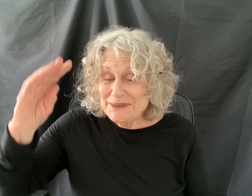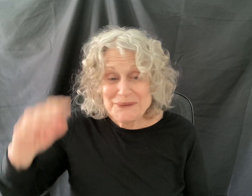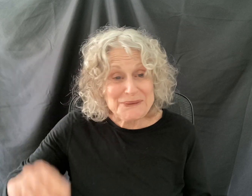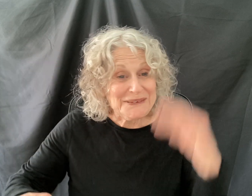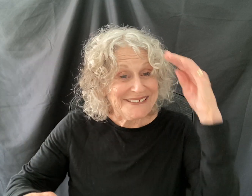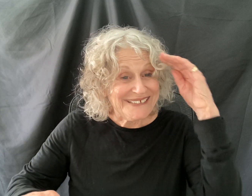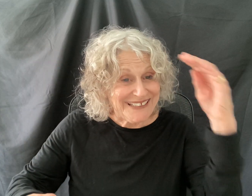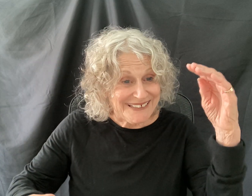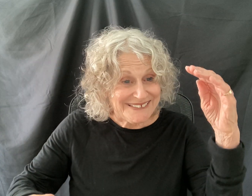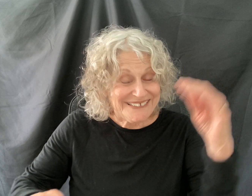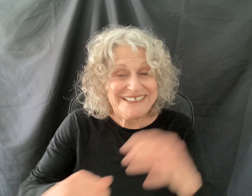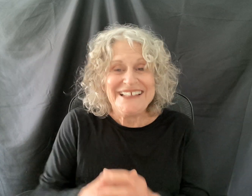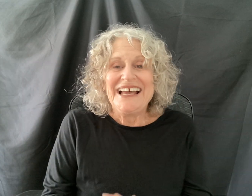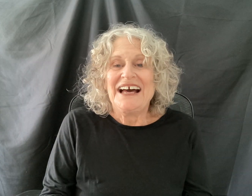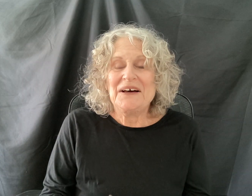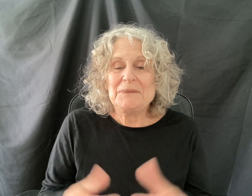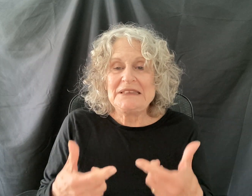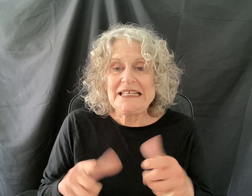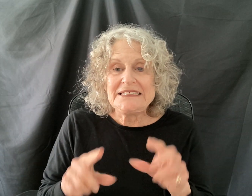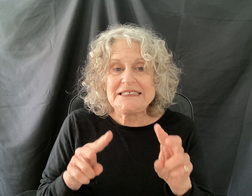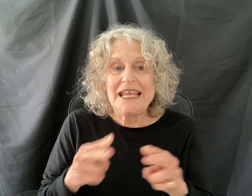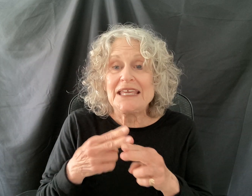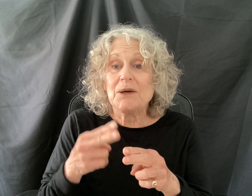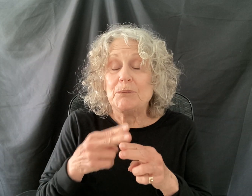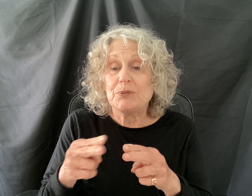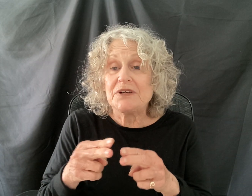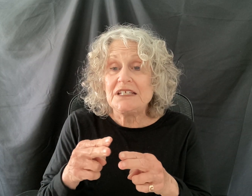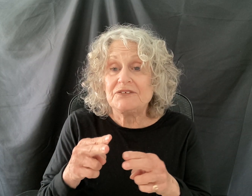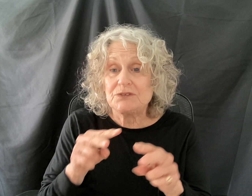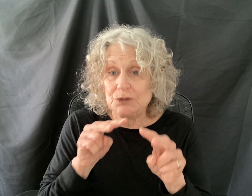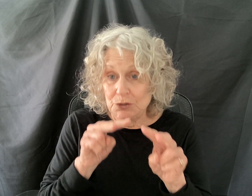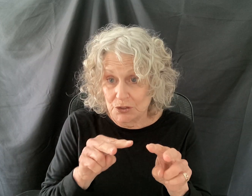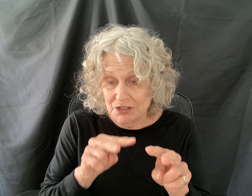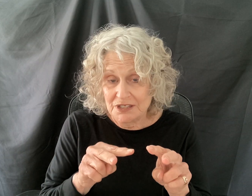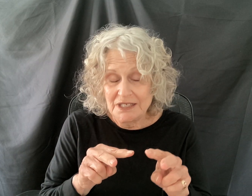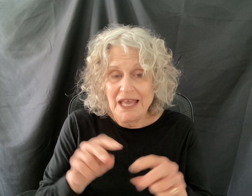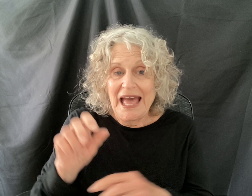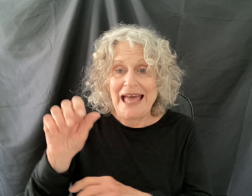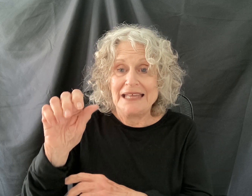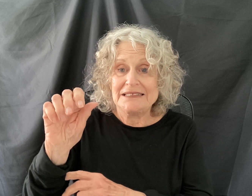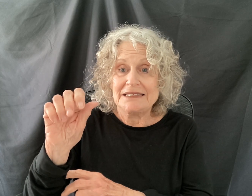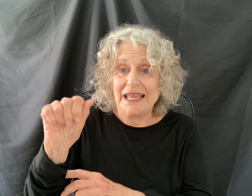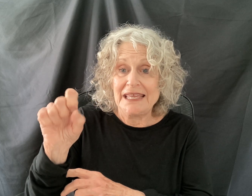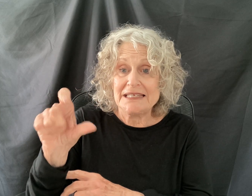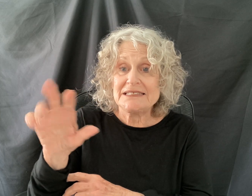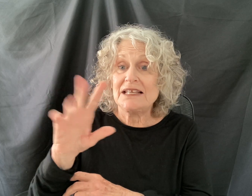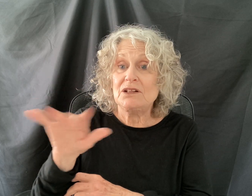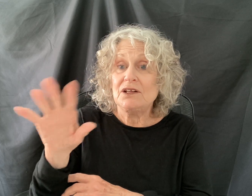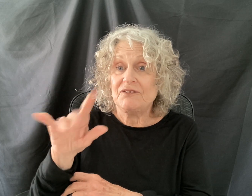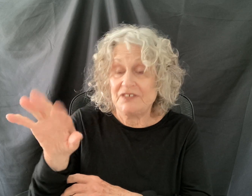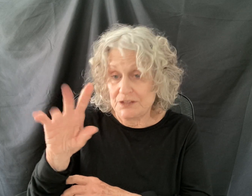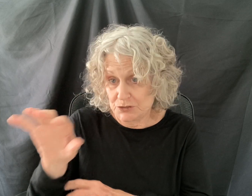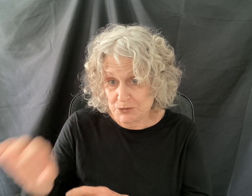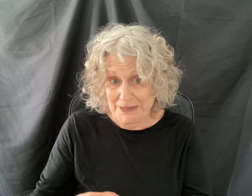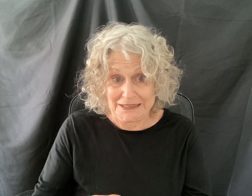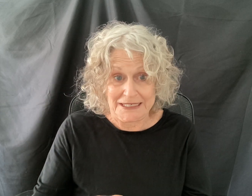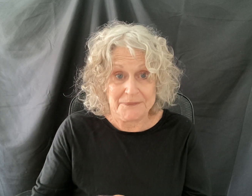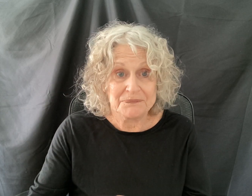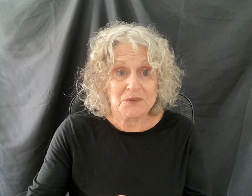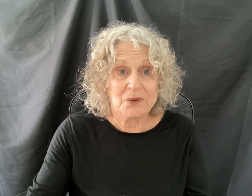Hello again. Let's take a brief look at ASL finger spelling.